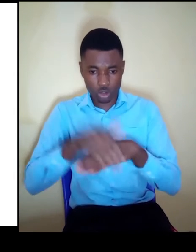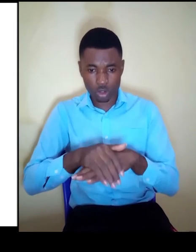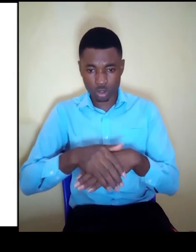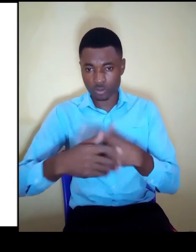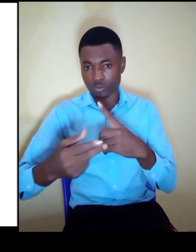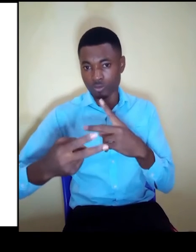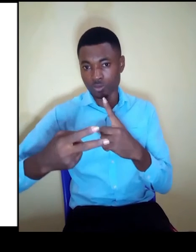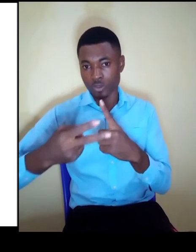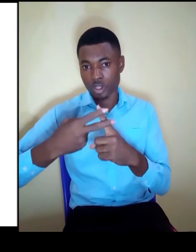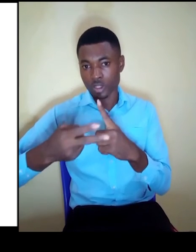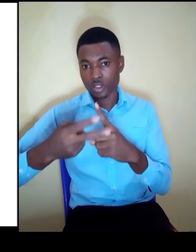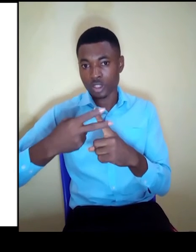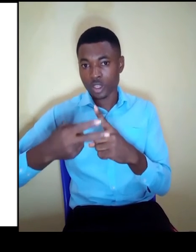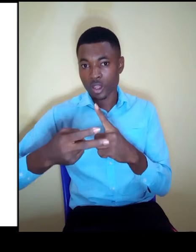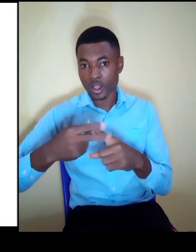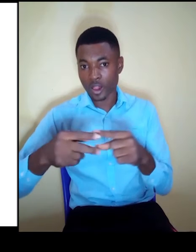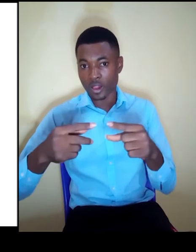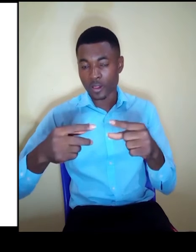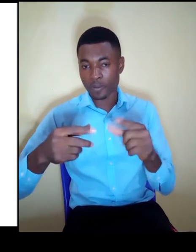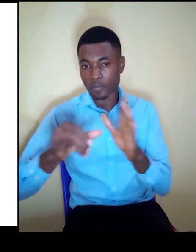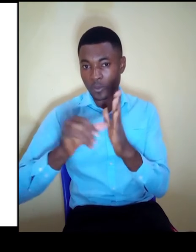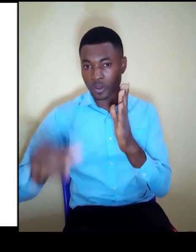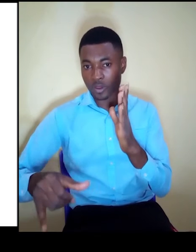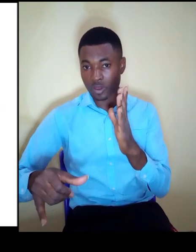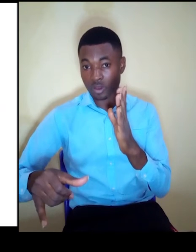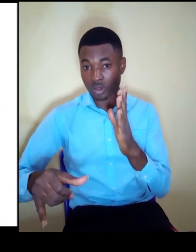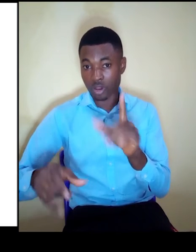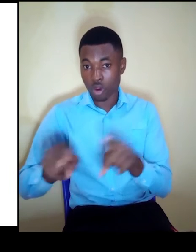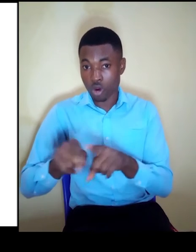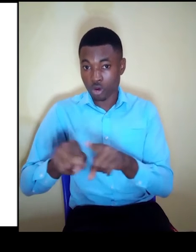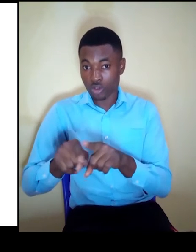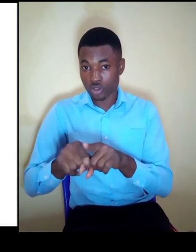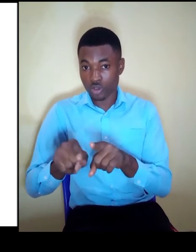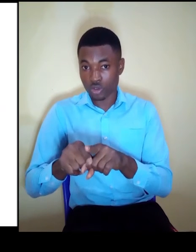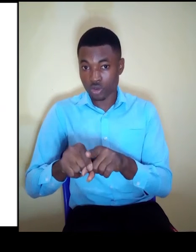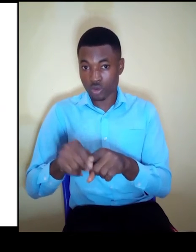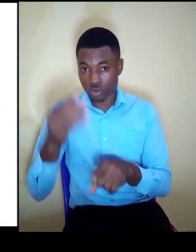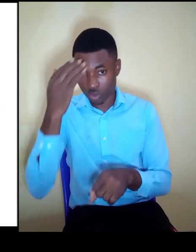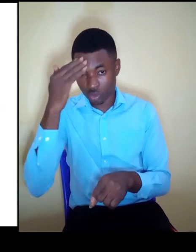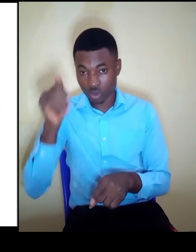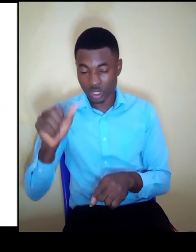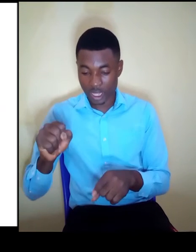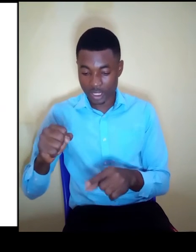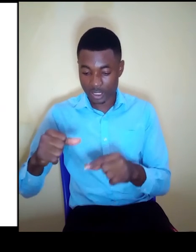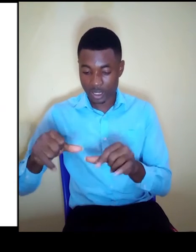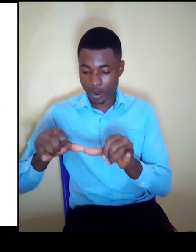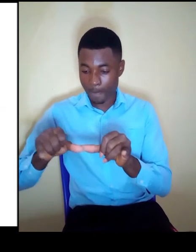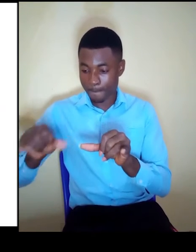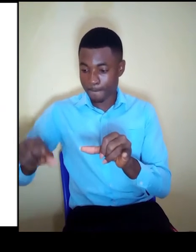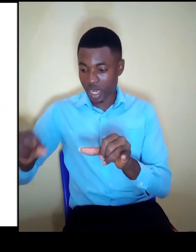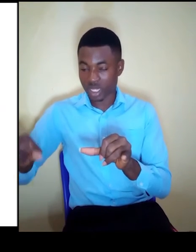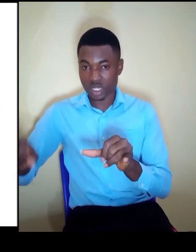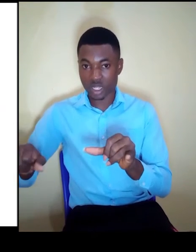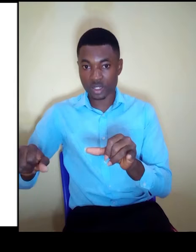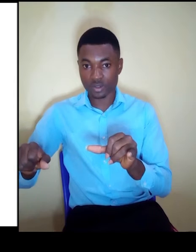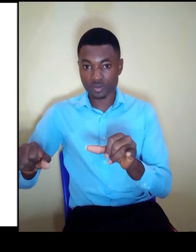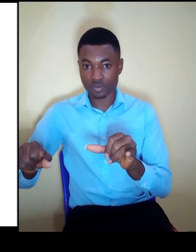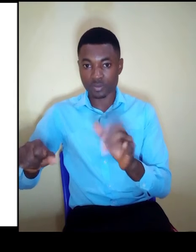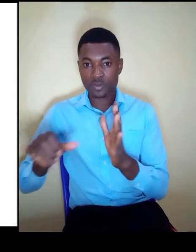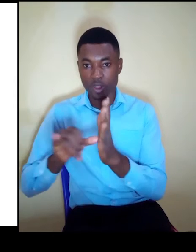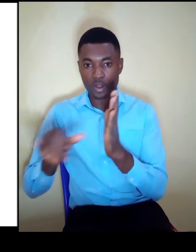lexical iconicity in relation to what is known as patterned iconicity, and I'll focus on 5